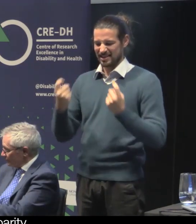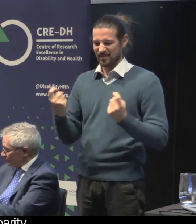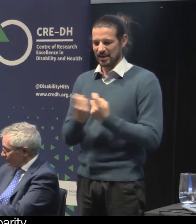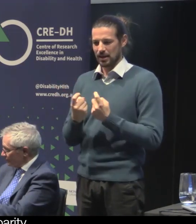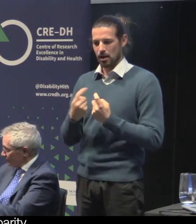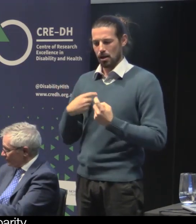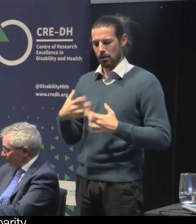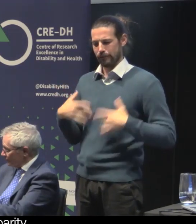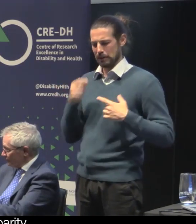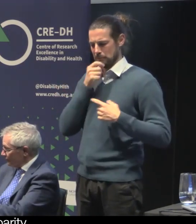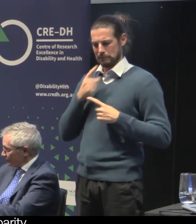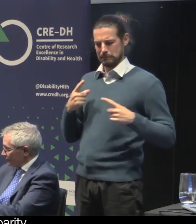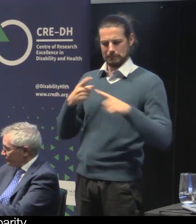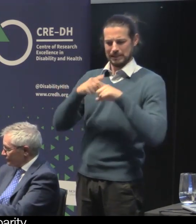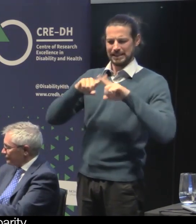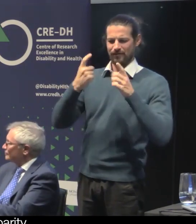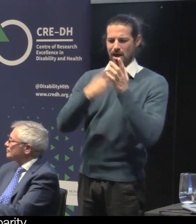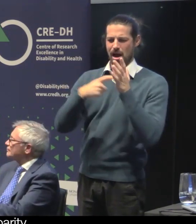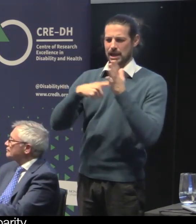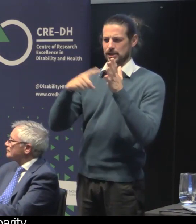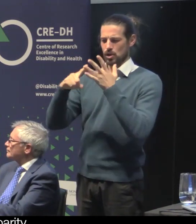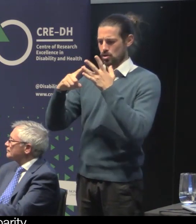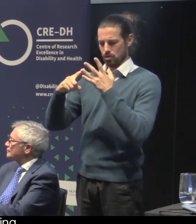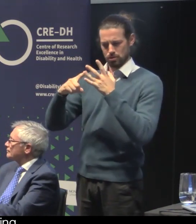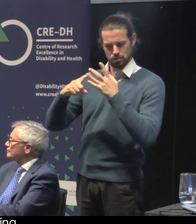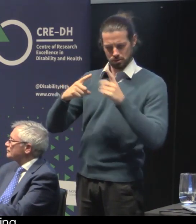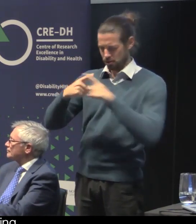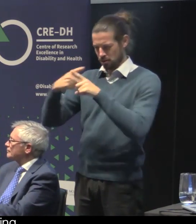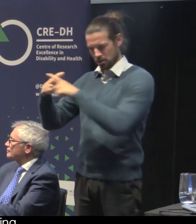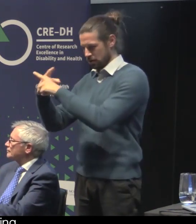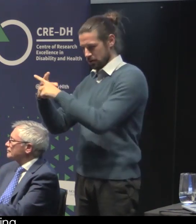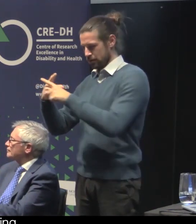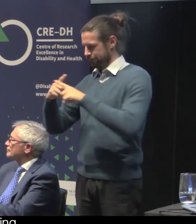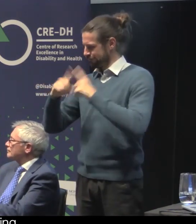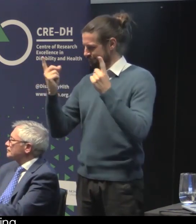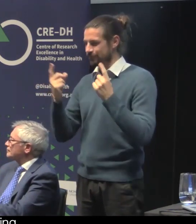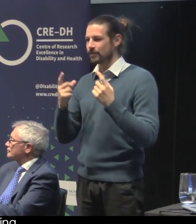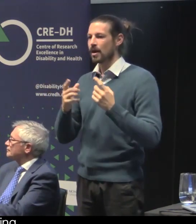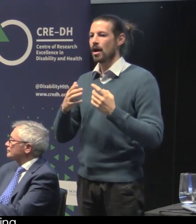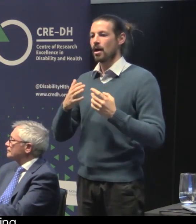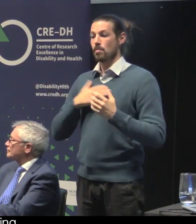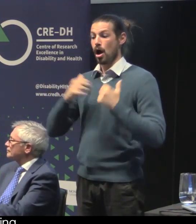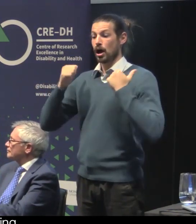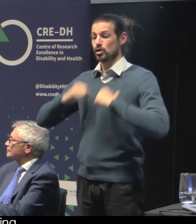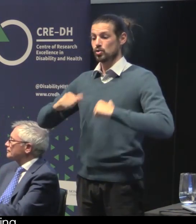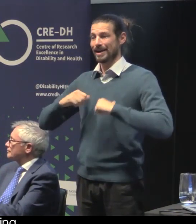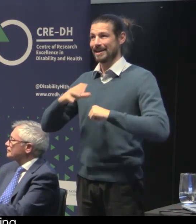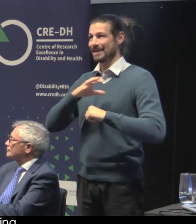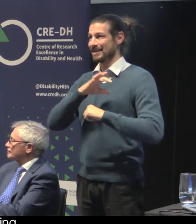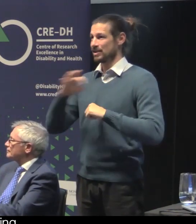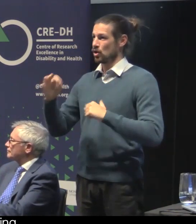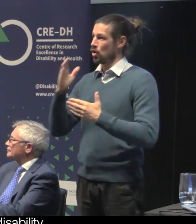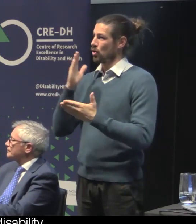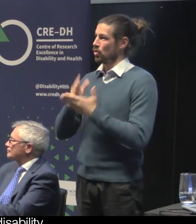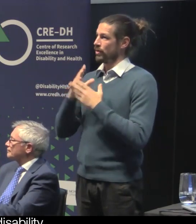disparity between RTOs, very much so that the training didn't really get to the root of what it is to be